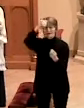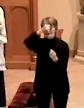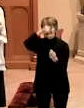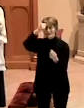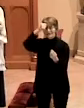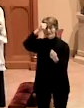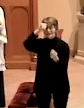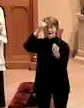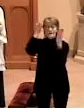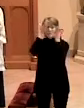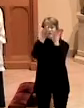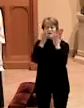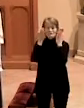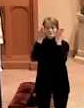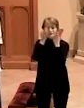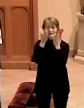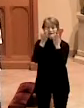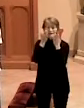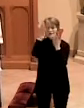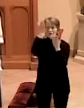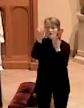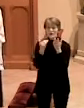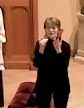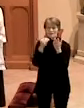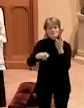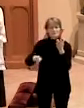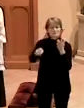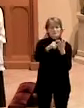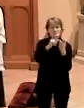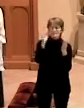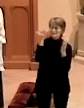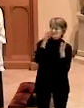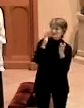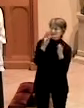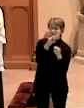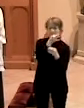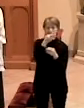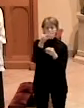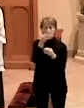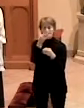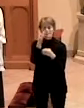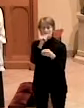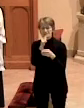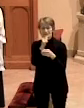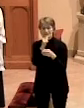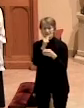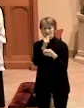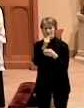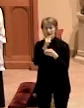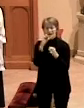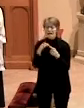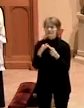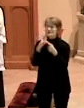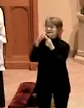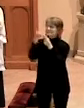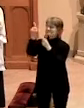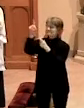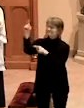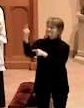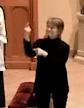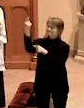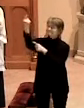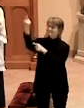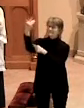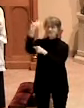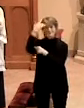wash your face, so that you may not appear to be fasting, except to your Father who